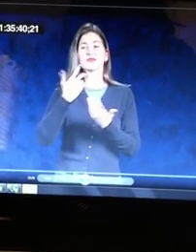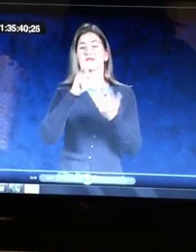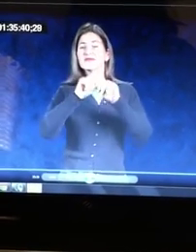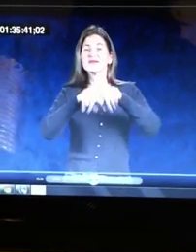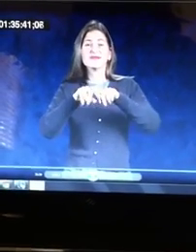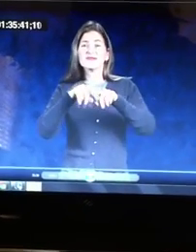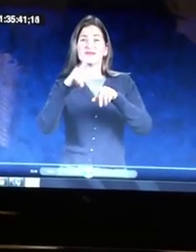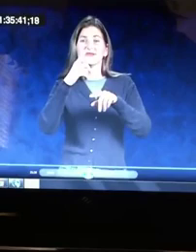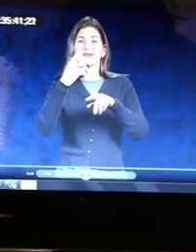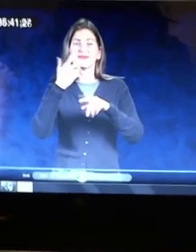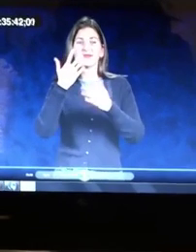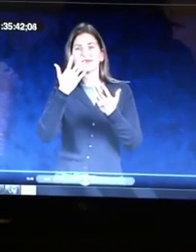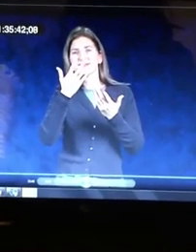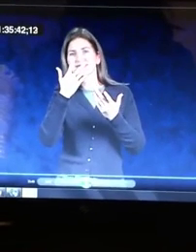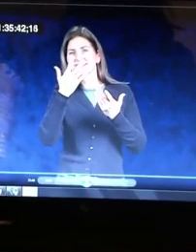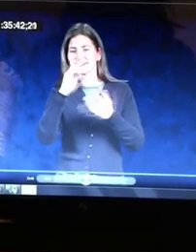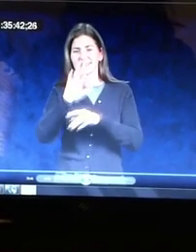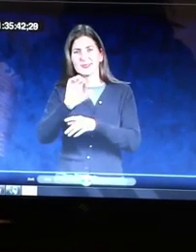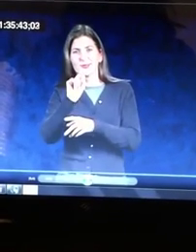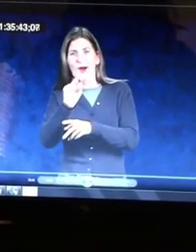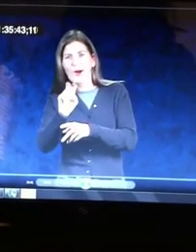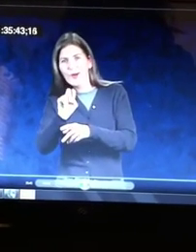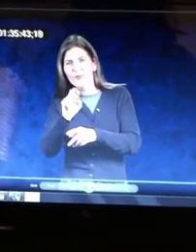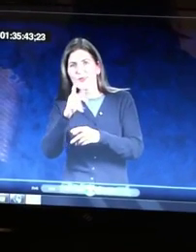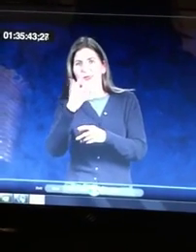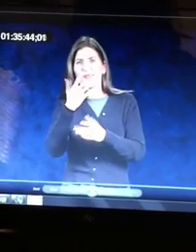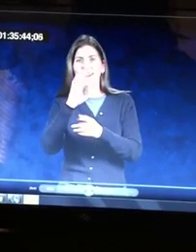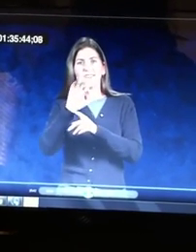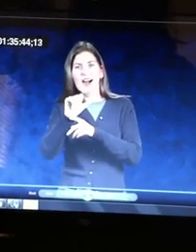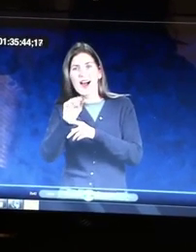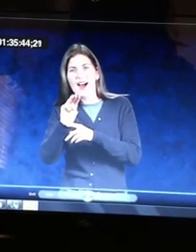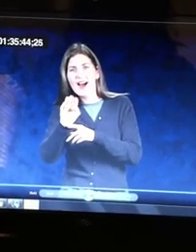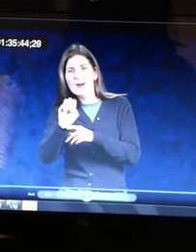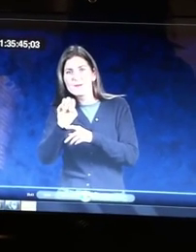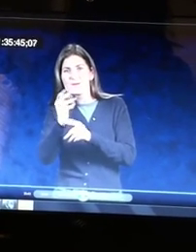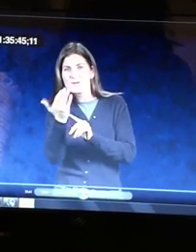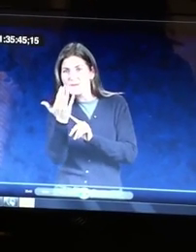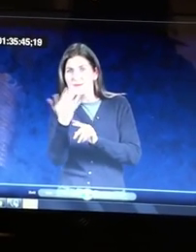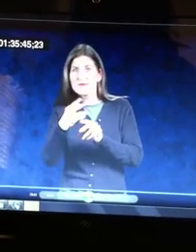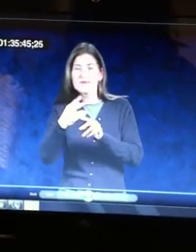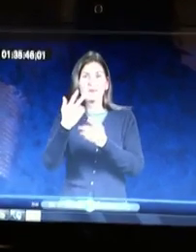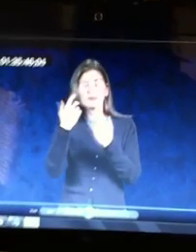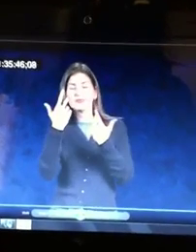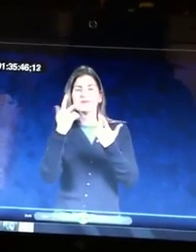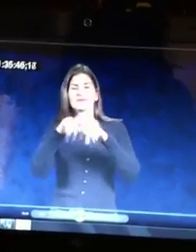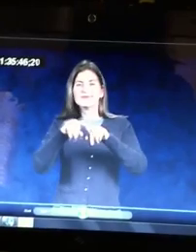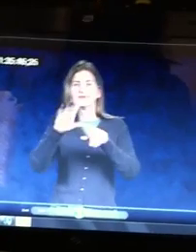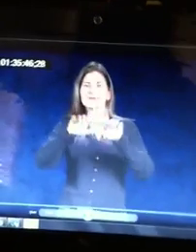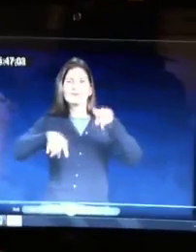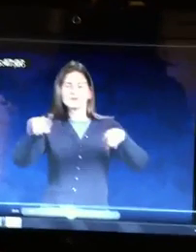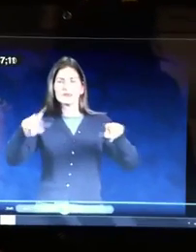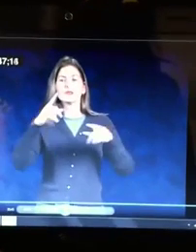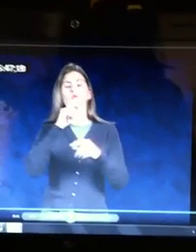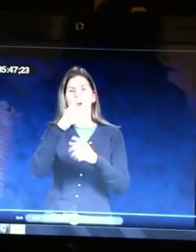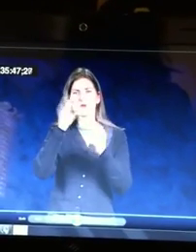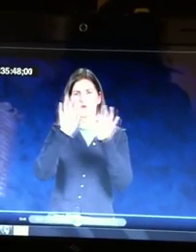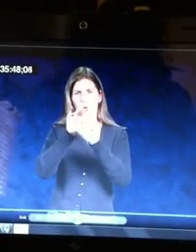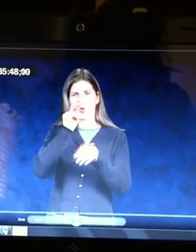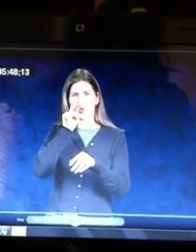and it depends on how much heat you want. Depends on your stove as well. Sometimes you can just have a